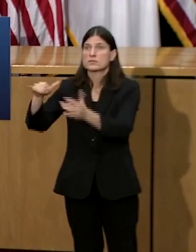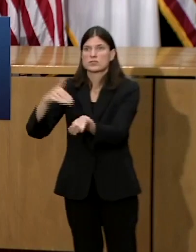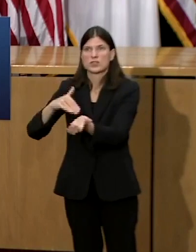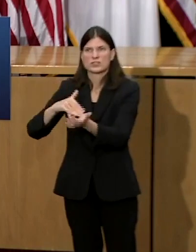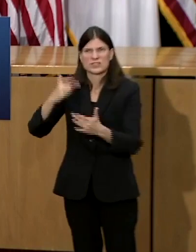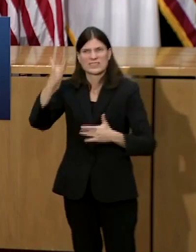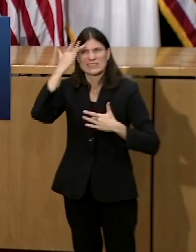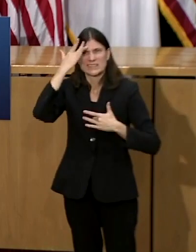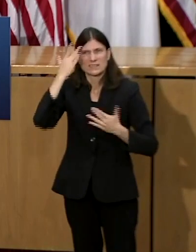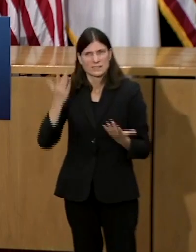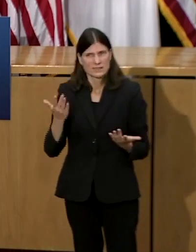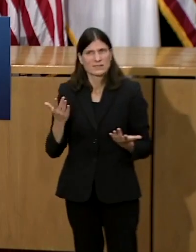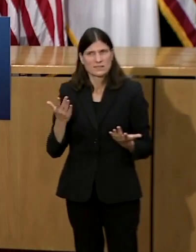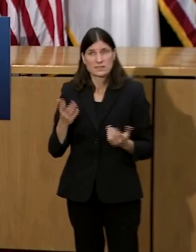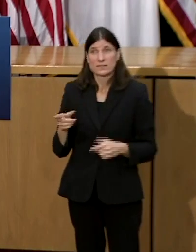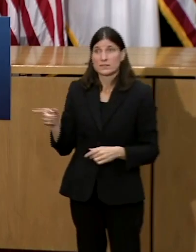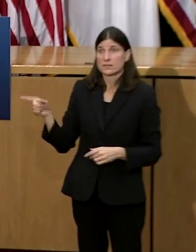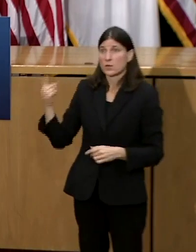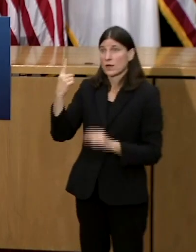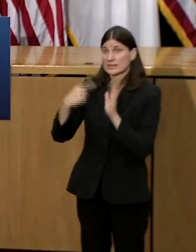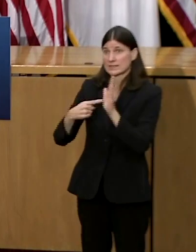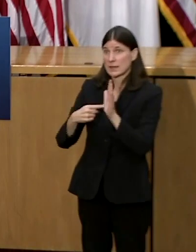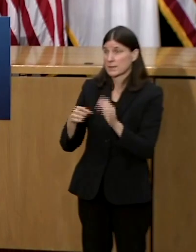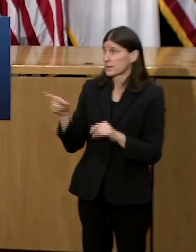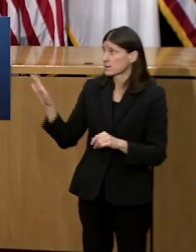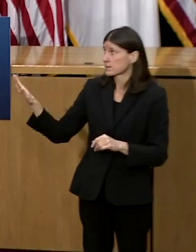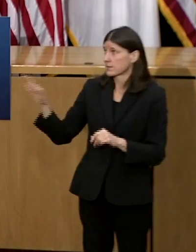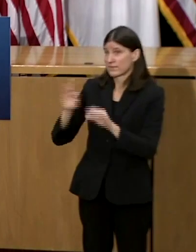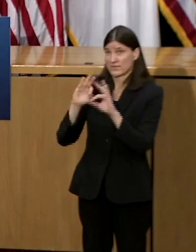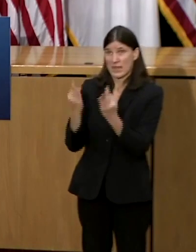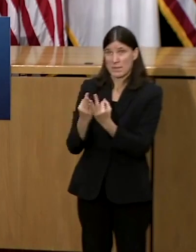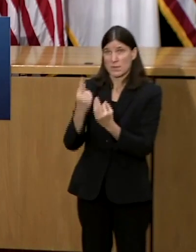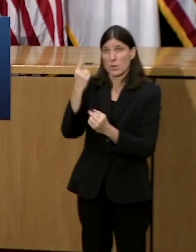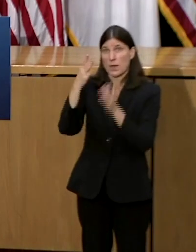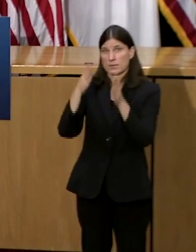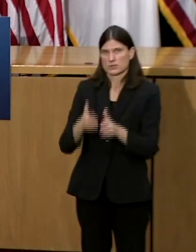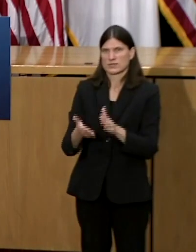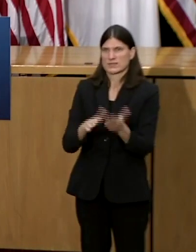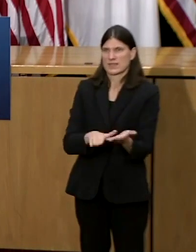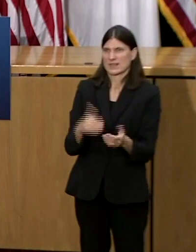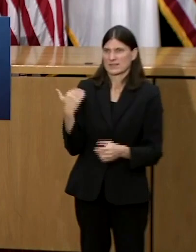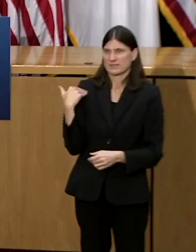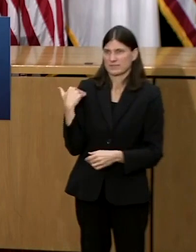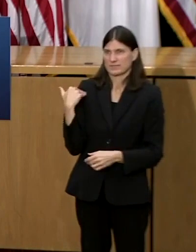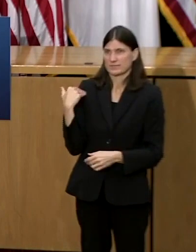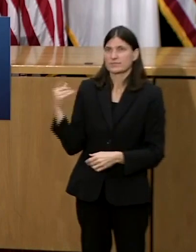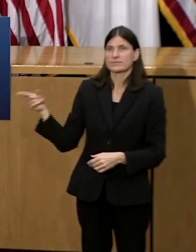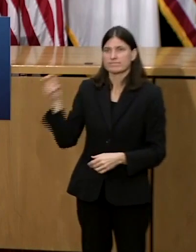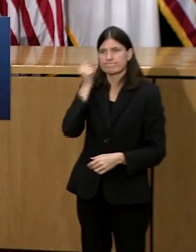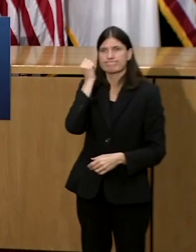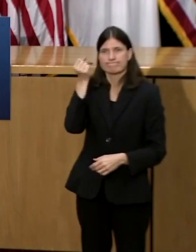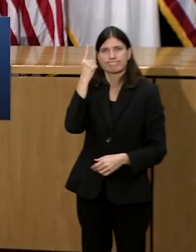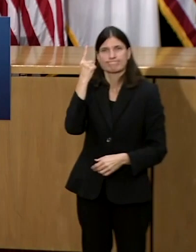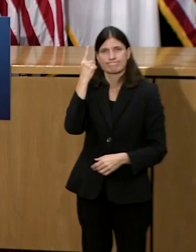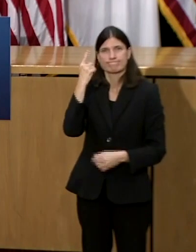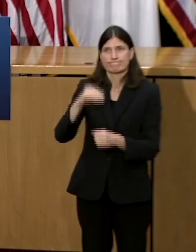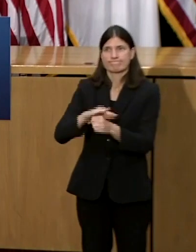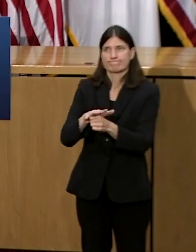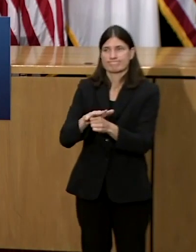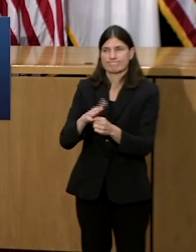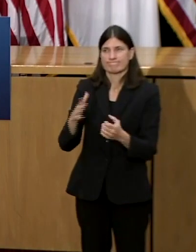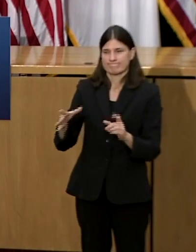are acutely aware of the virus's risks, the health risks of remote learning in children and youth are becoming very evident to us every